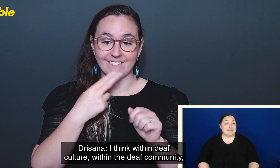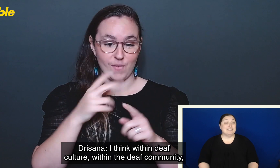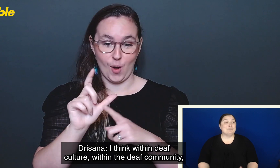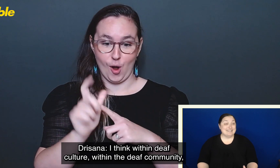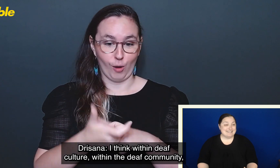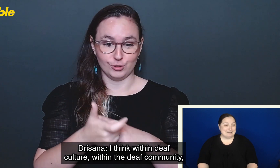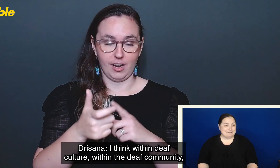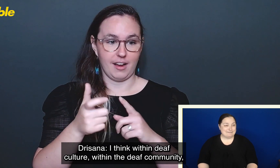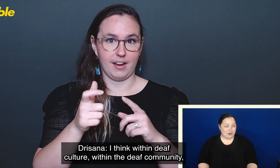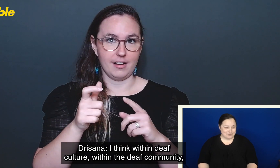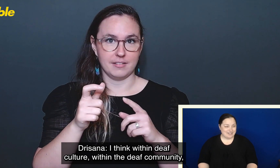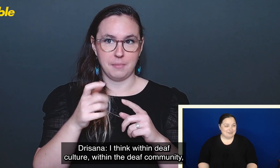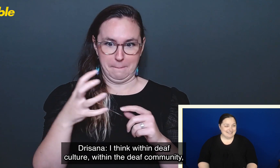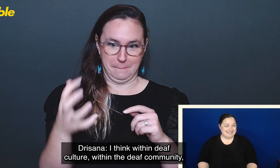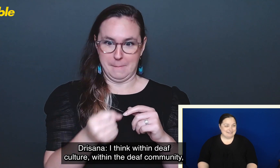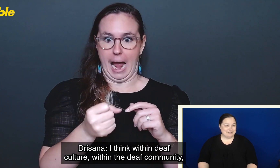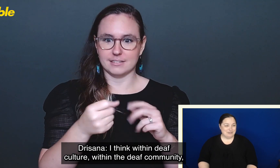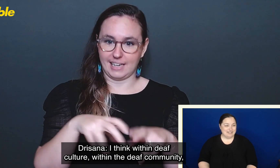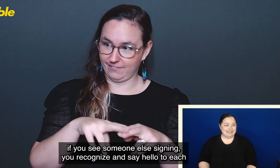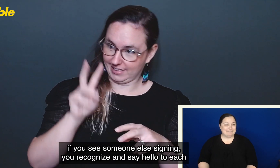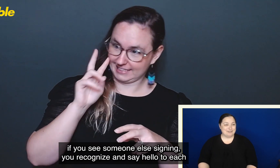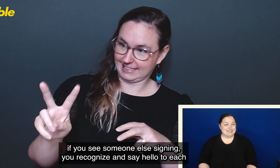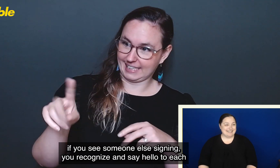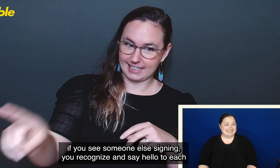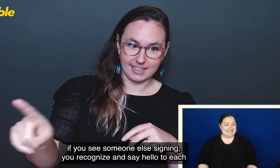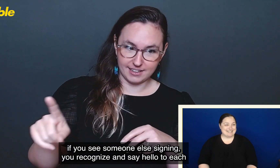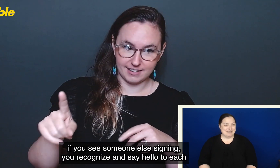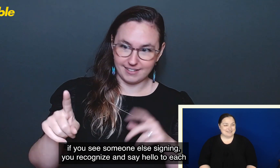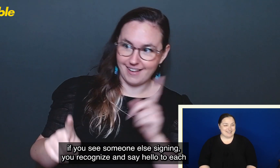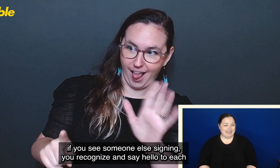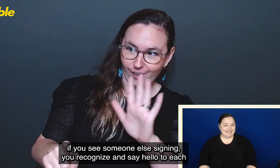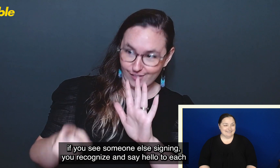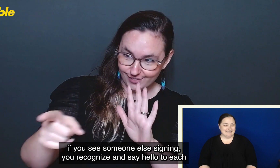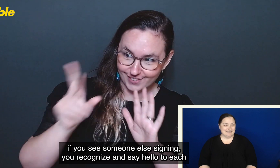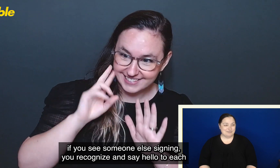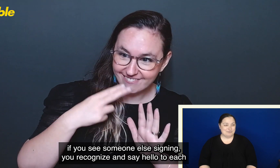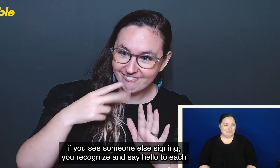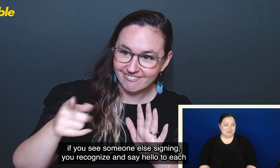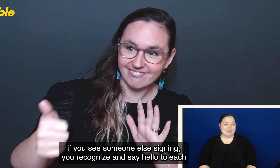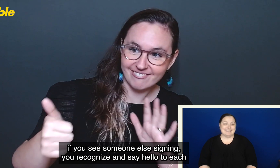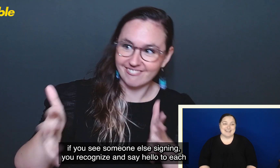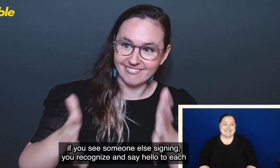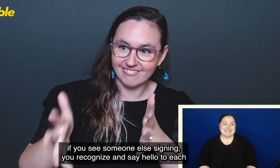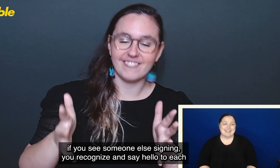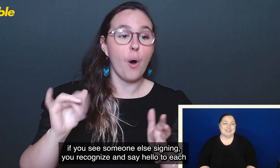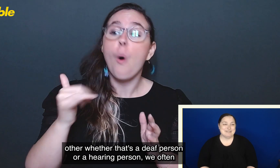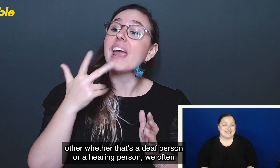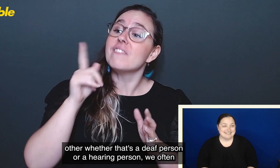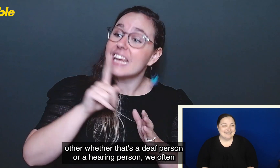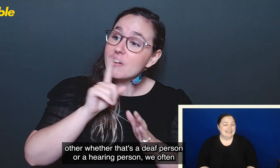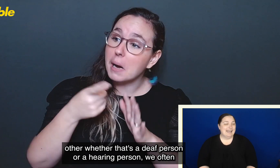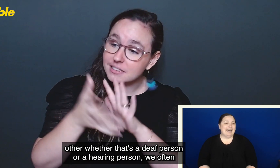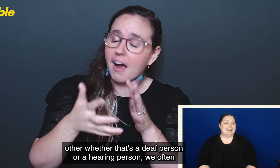I think within deaf culture, within the deaf community, if you see someone else signing, you recognise and say hello to each